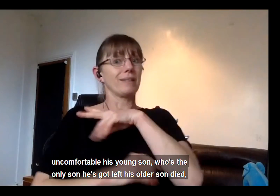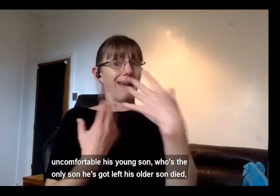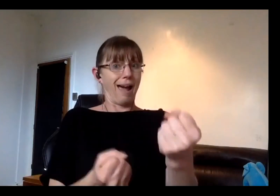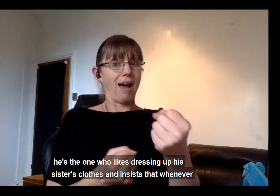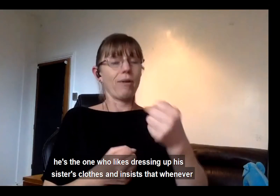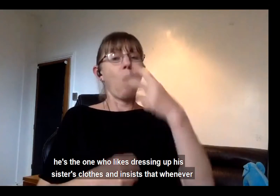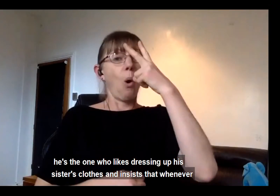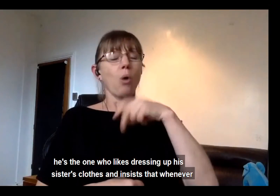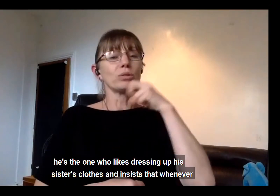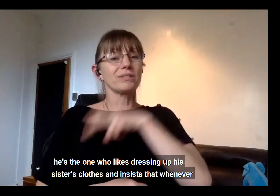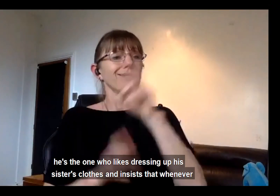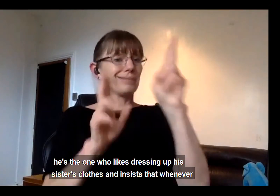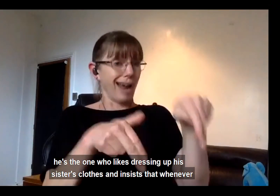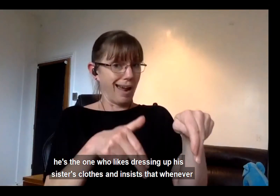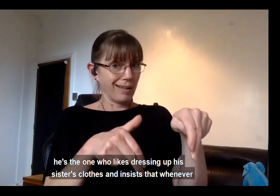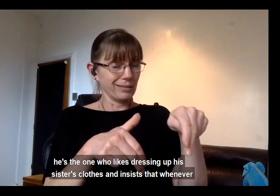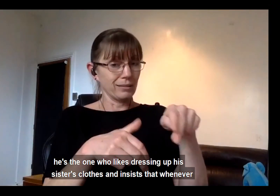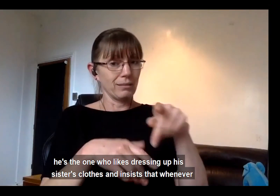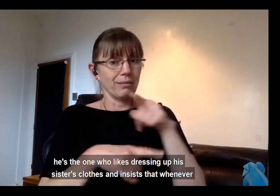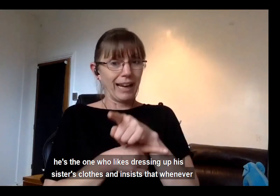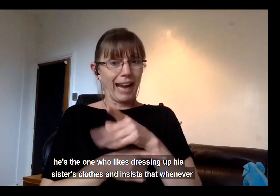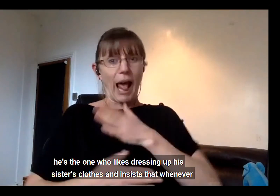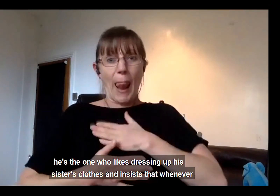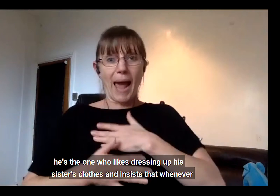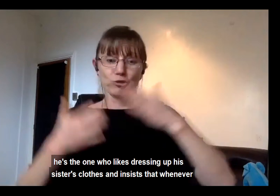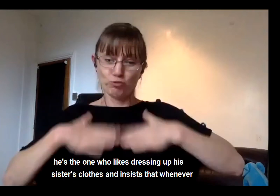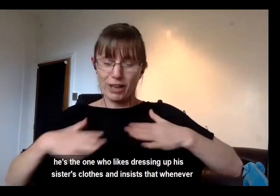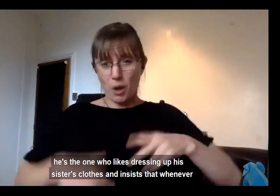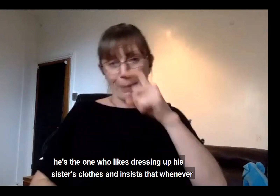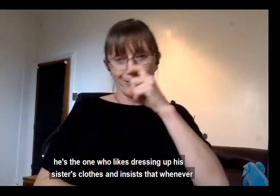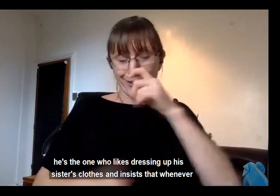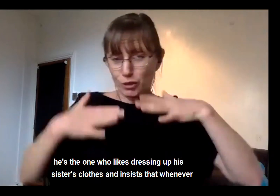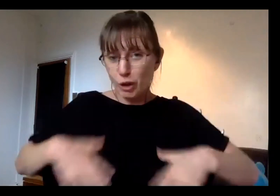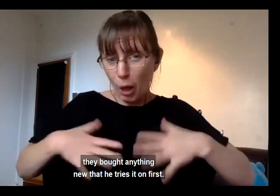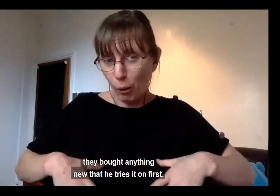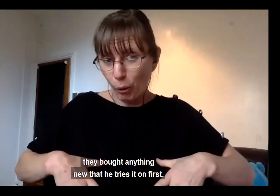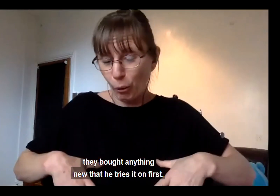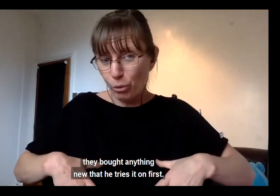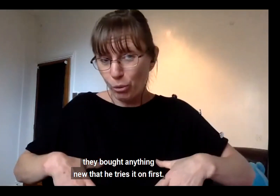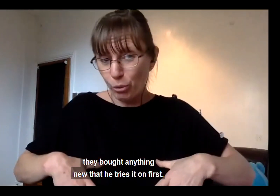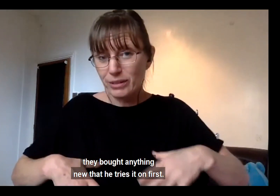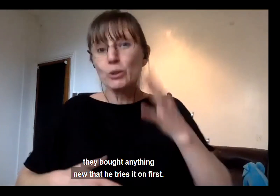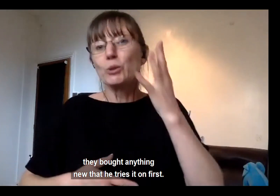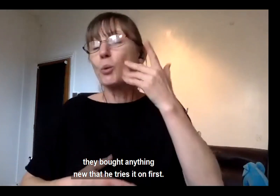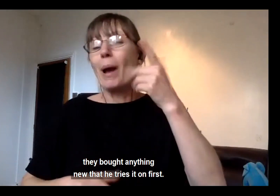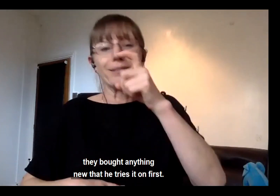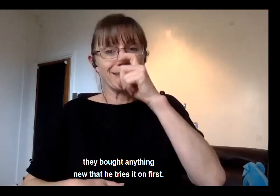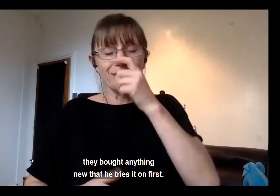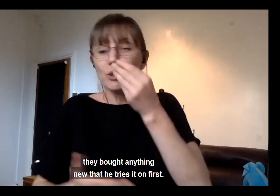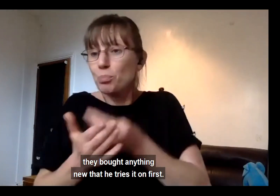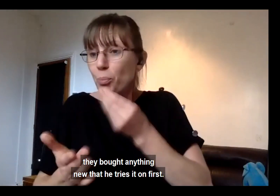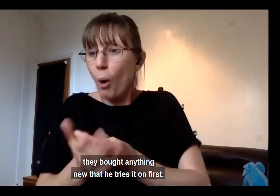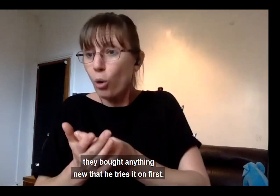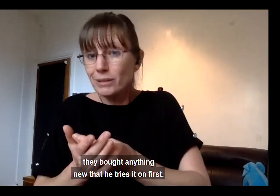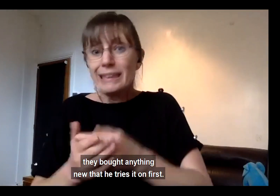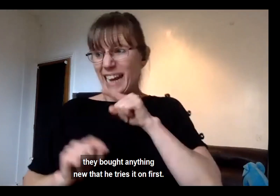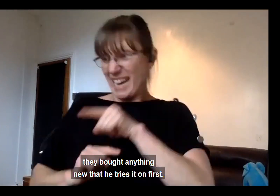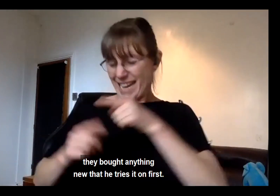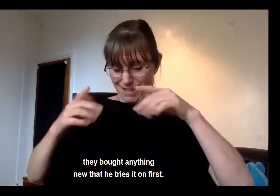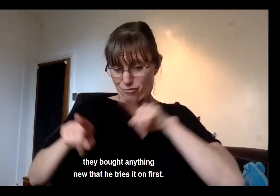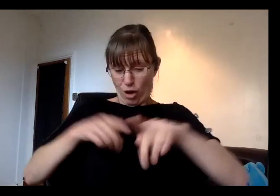son died, is the one who likes dressing up his sister's clothes and insists that whenever they bought anything new that he tries it on first.